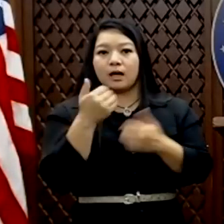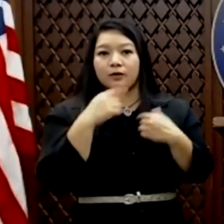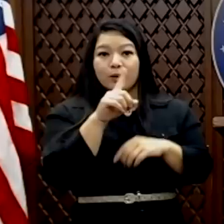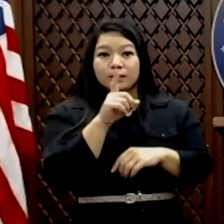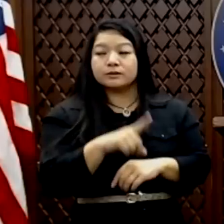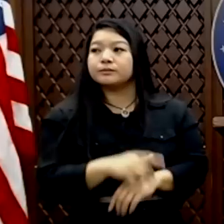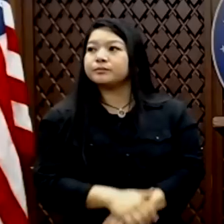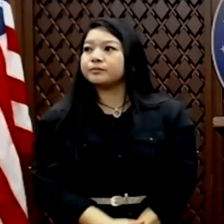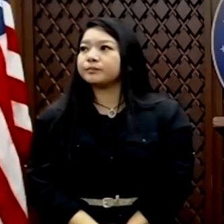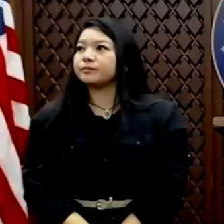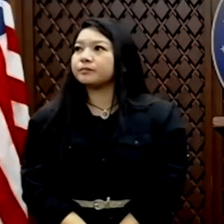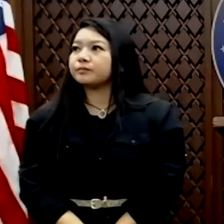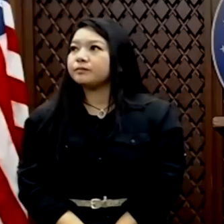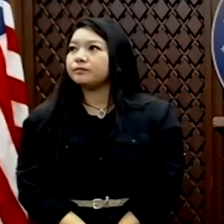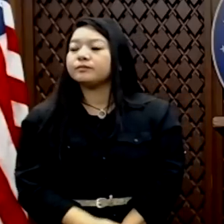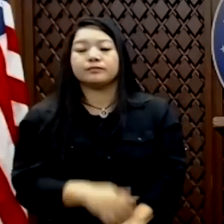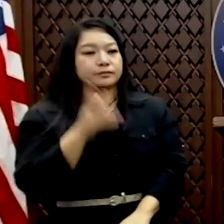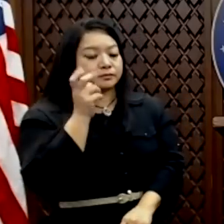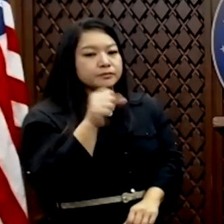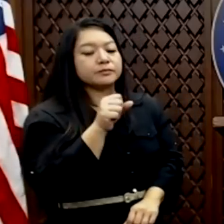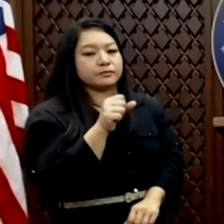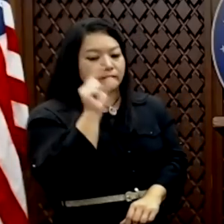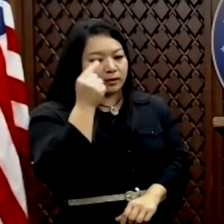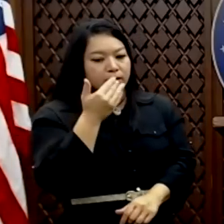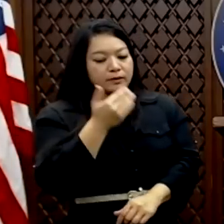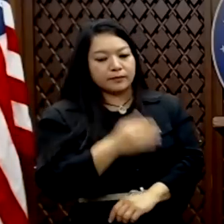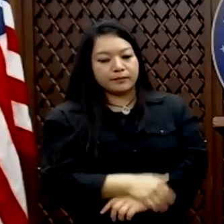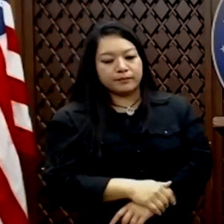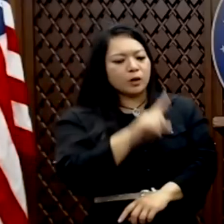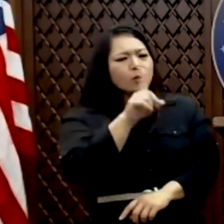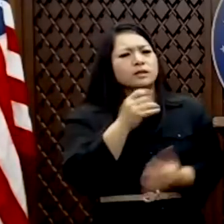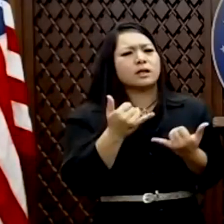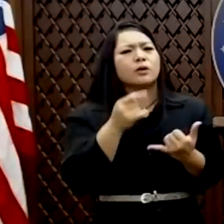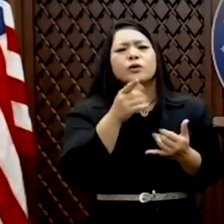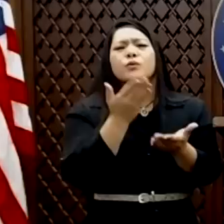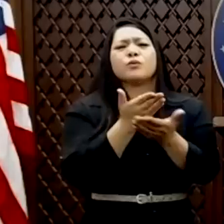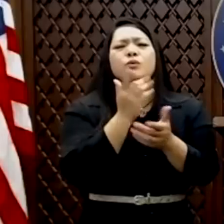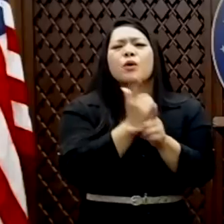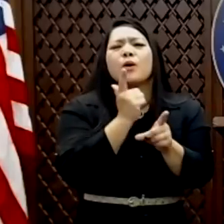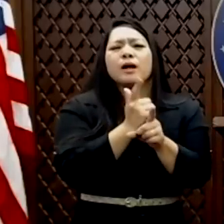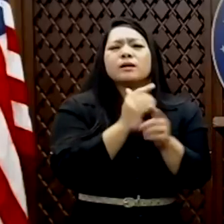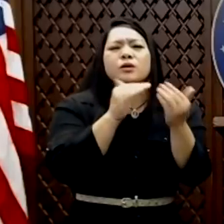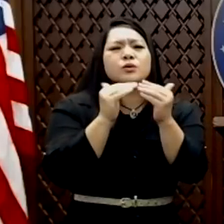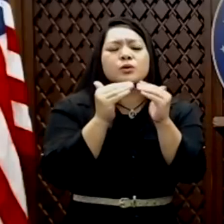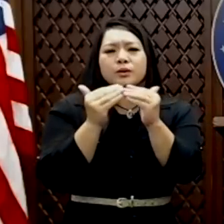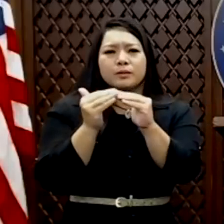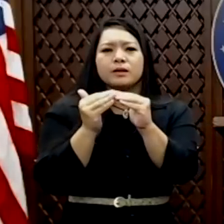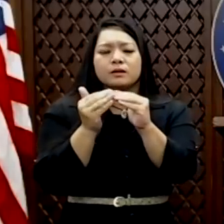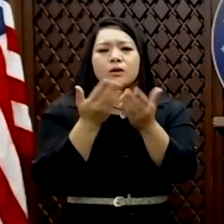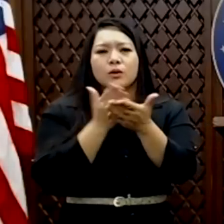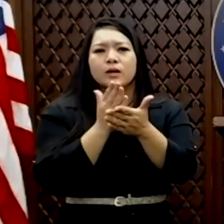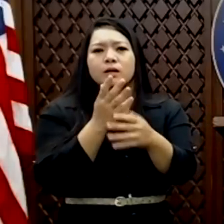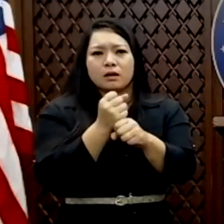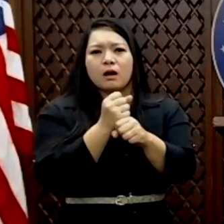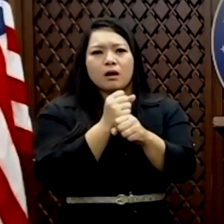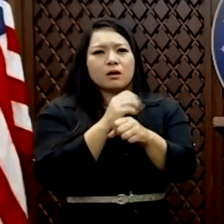Can you hear me, Governor? Yes. Okay, so you were right. The community already got their hands on a lot